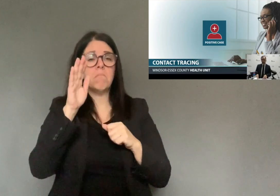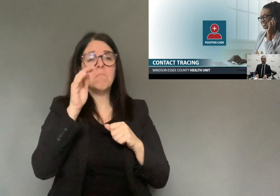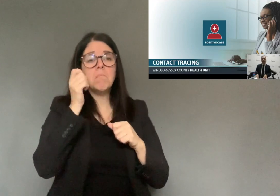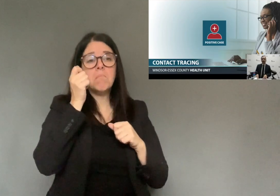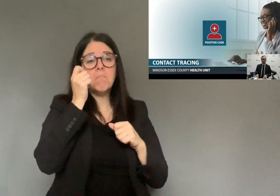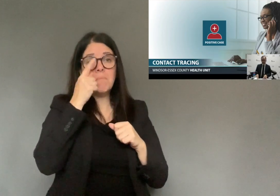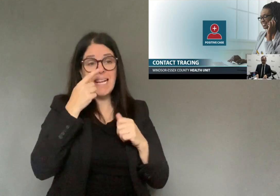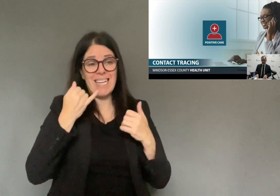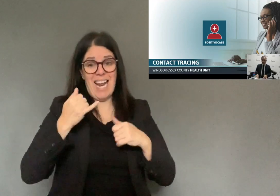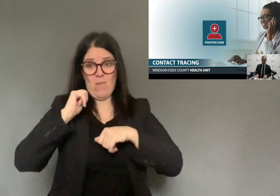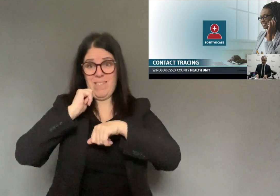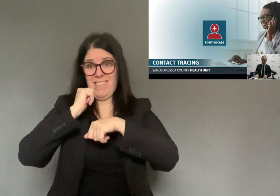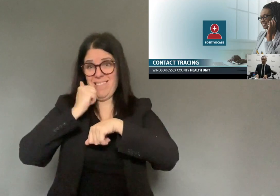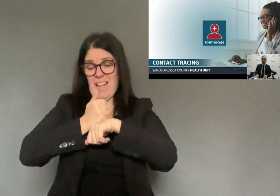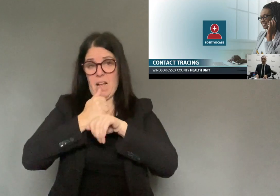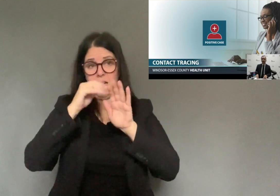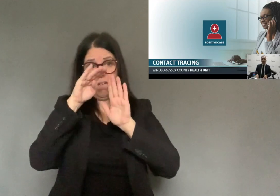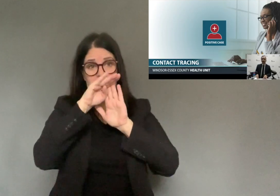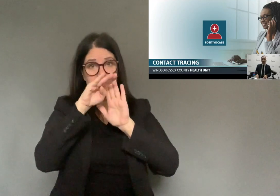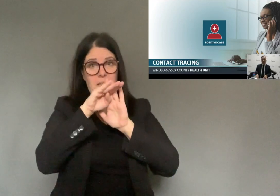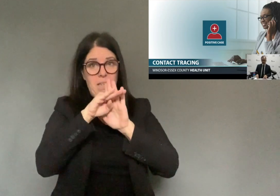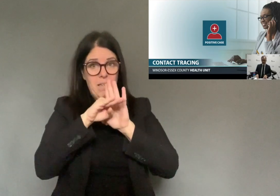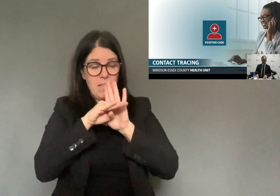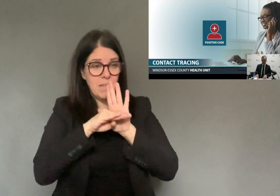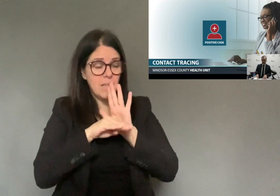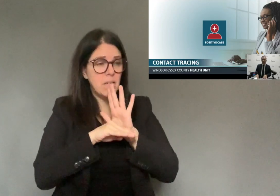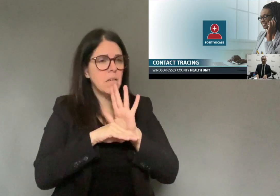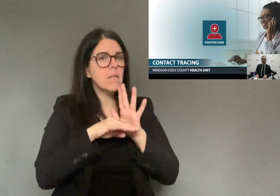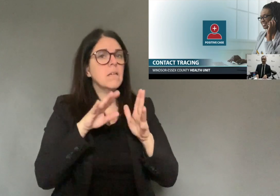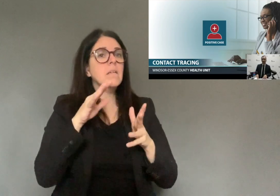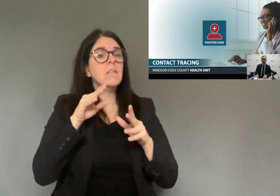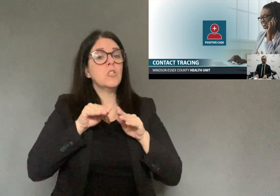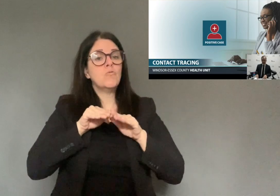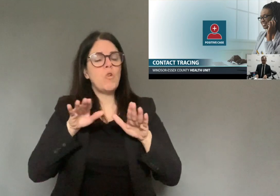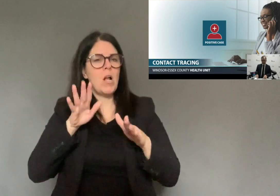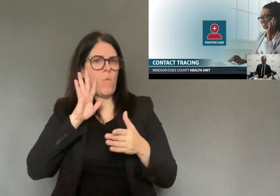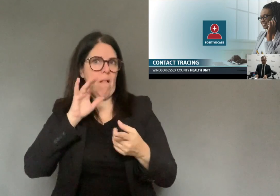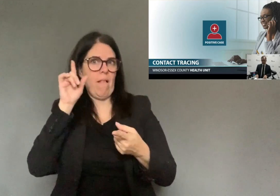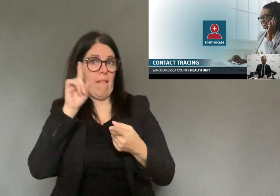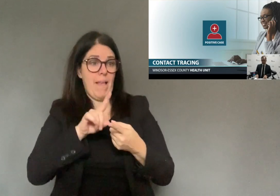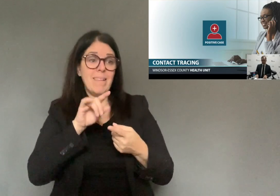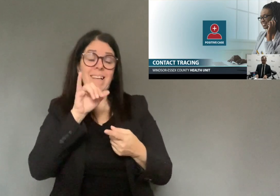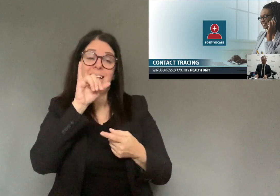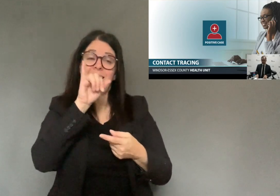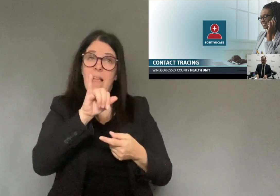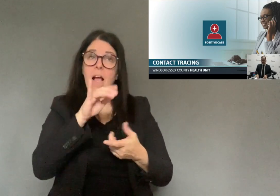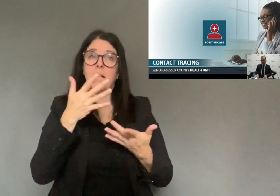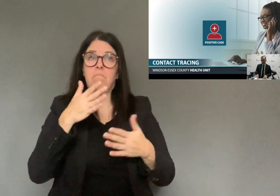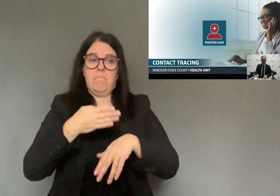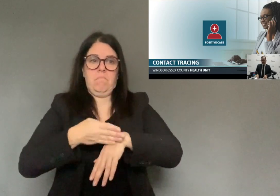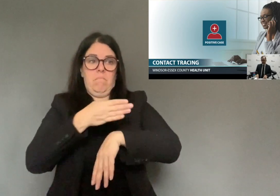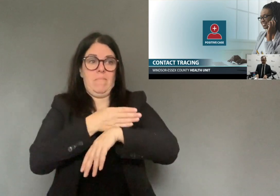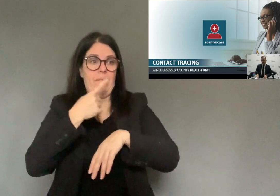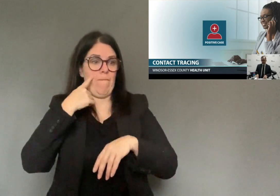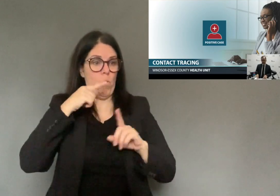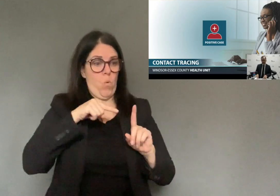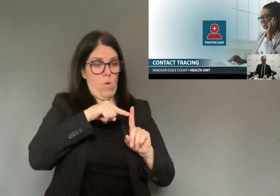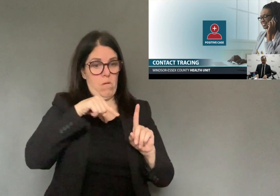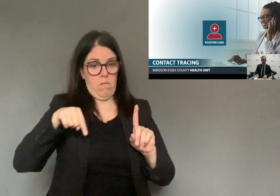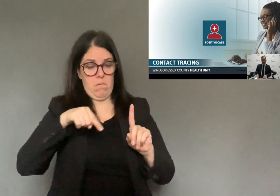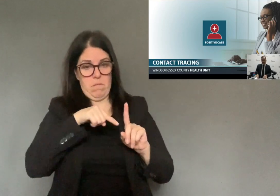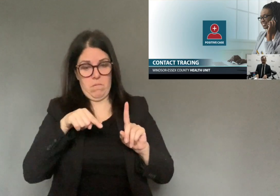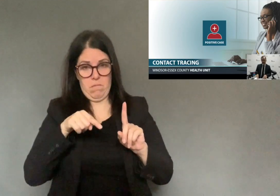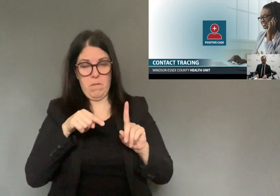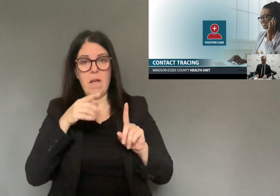normal, which is important for both management of contacts and the spread of disease. The next steps once contacts